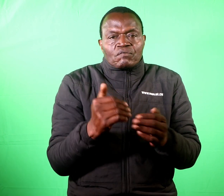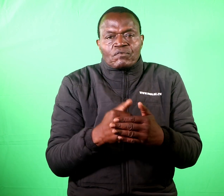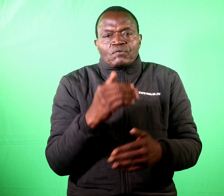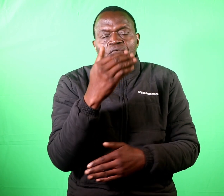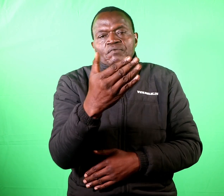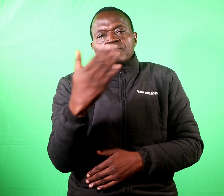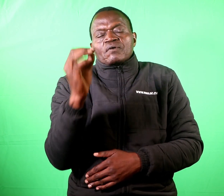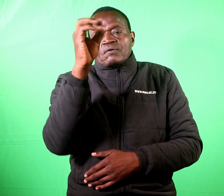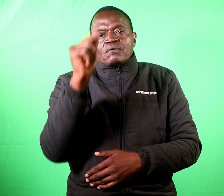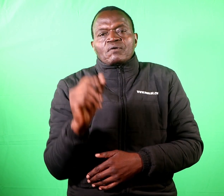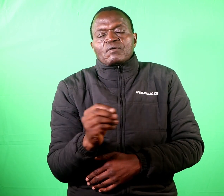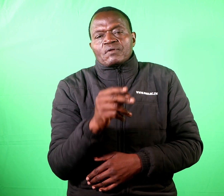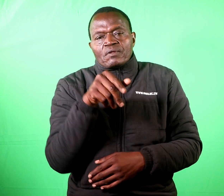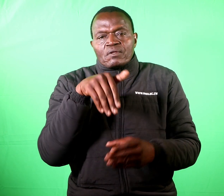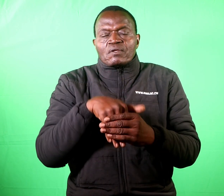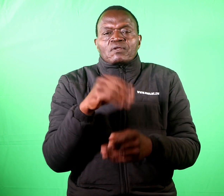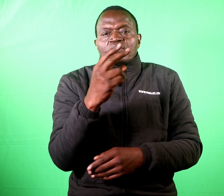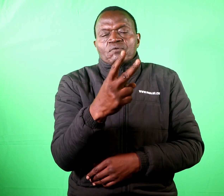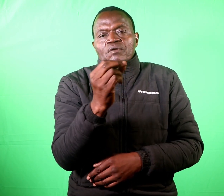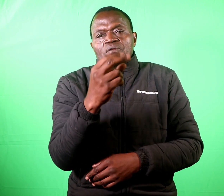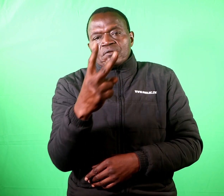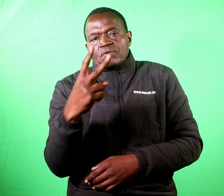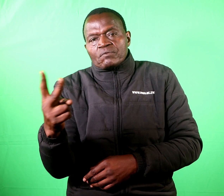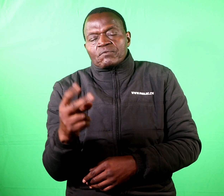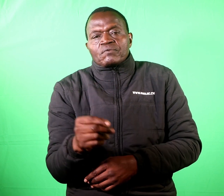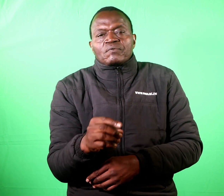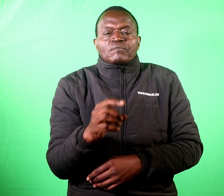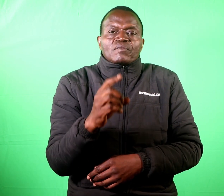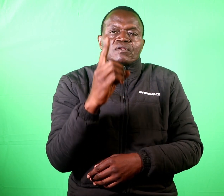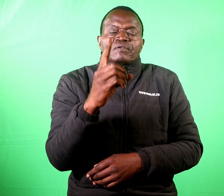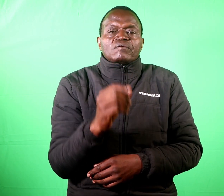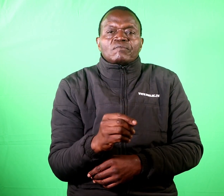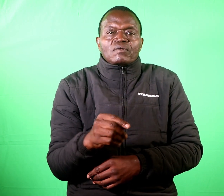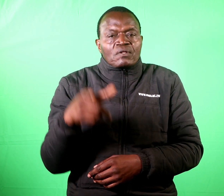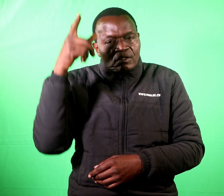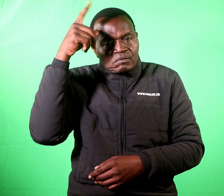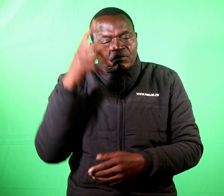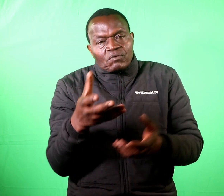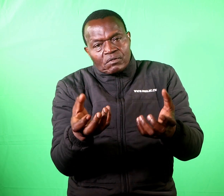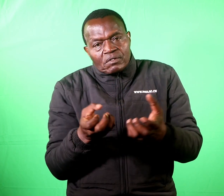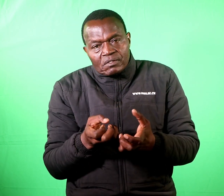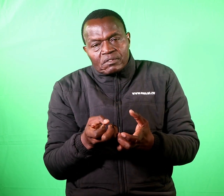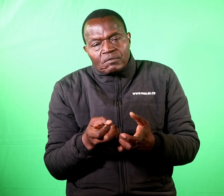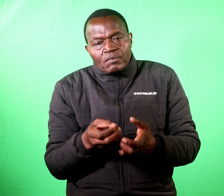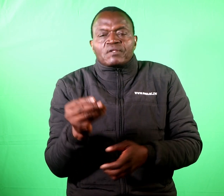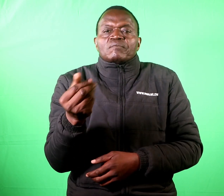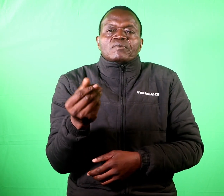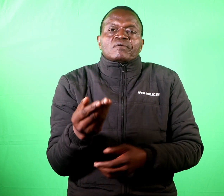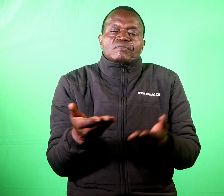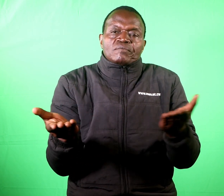55% in 2022. D. Livestock ownership and prices.